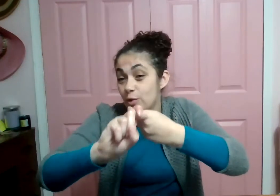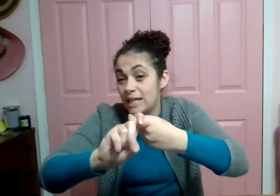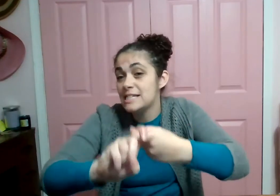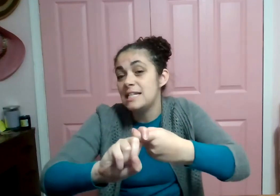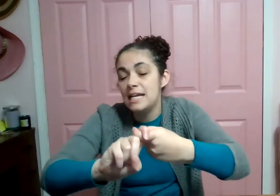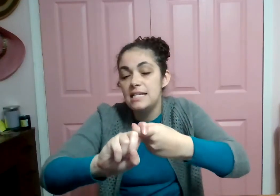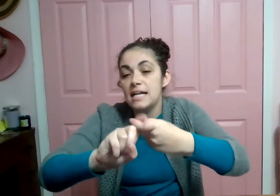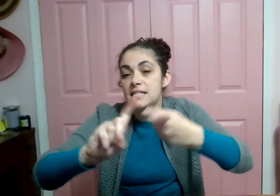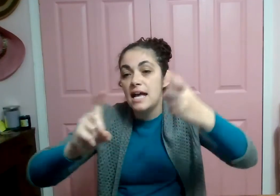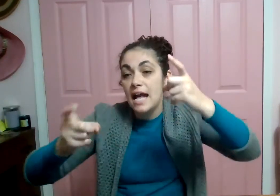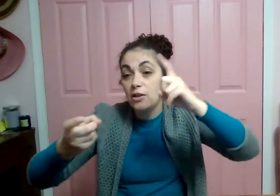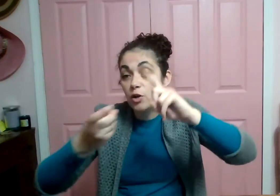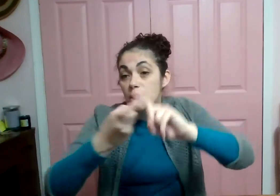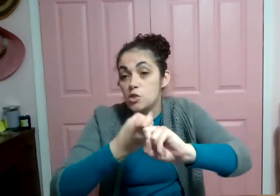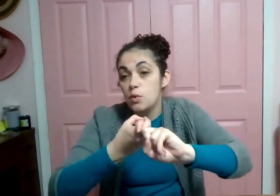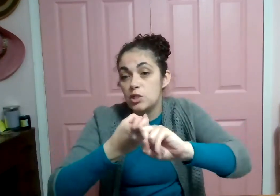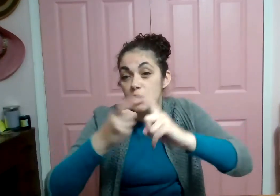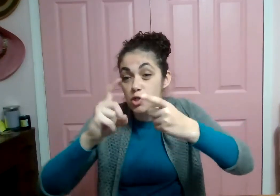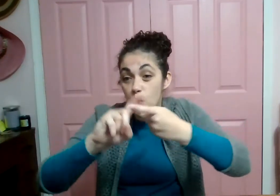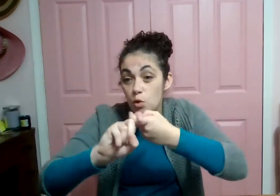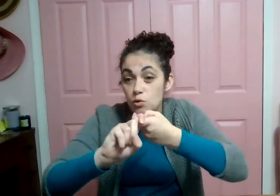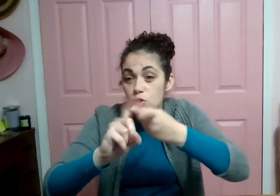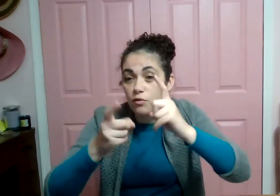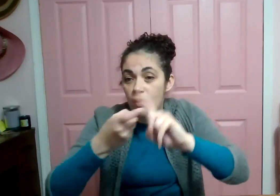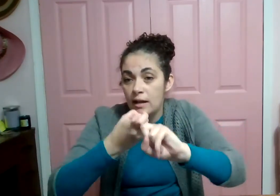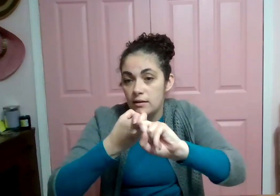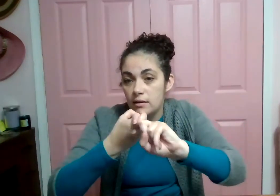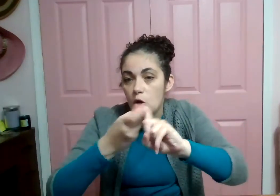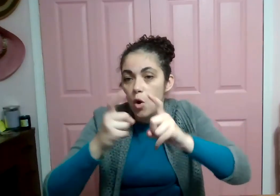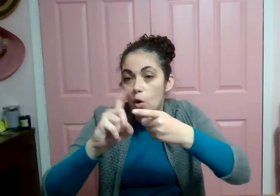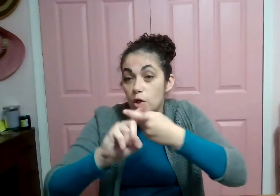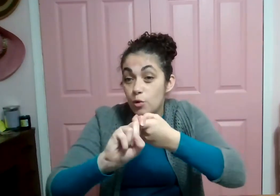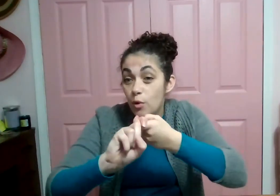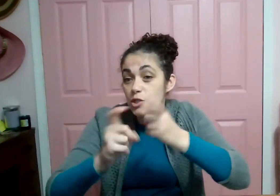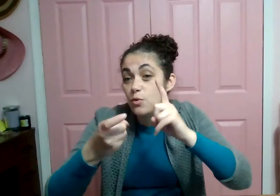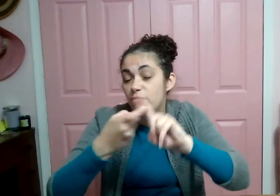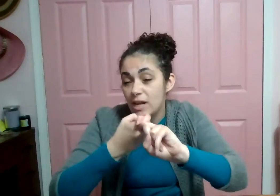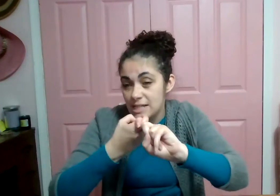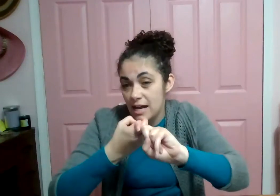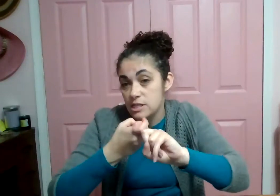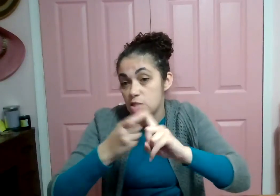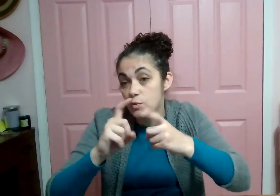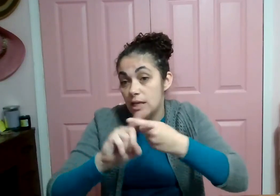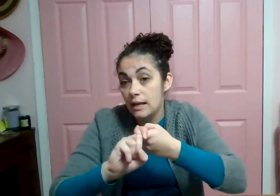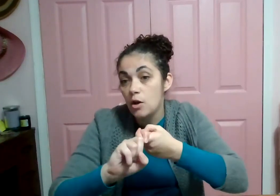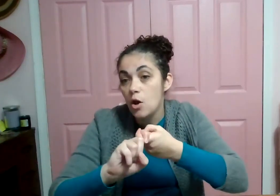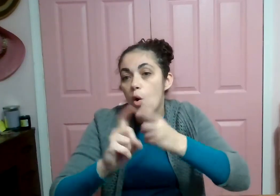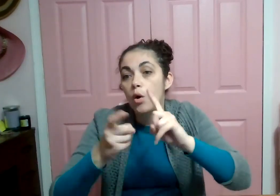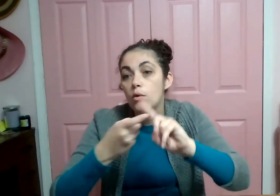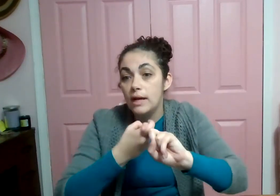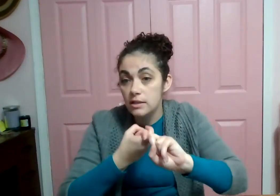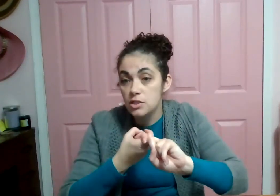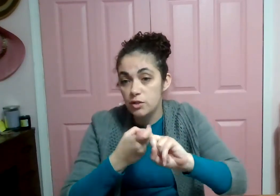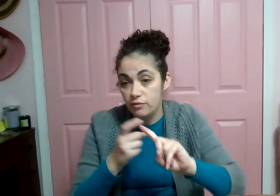doing it as an index and you're going to switch it. So who's your friend? Or are you going to a friend's house this weekend? Or where is your